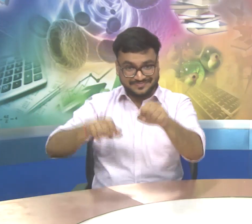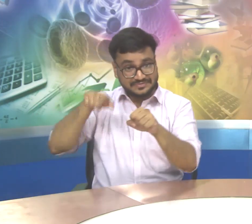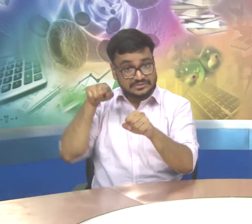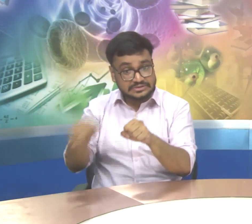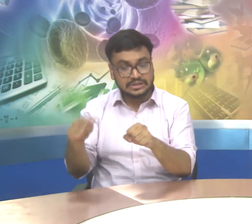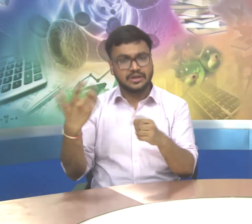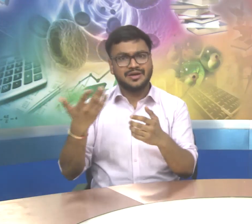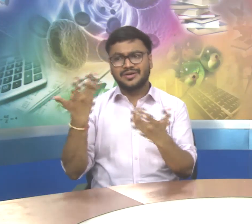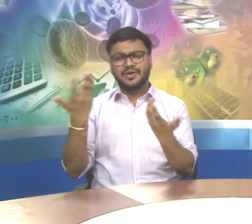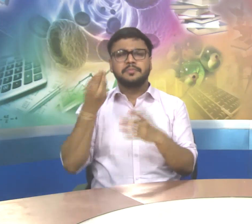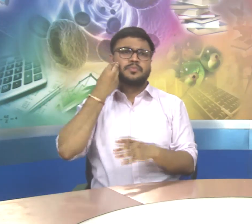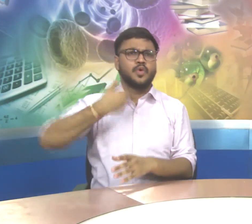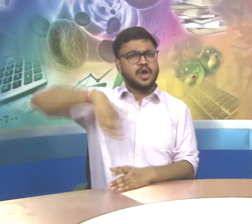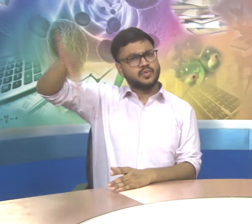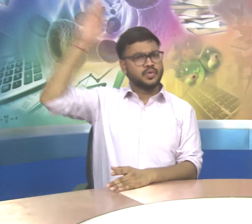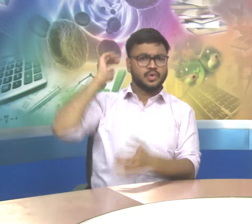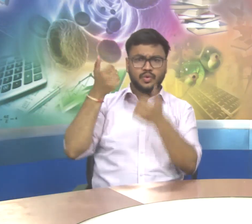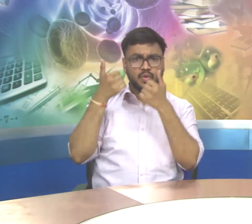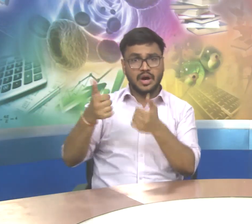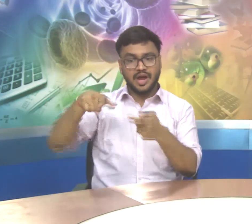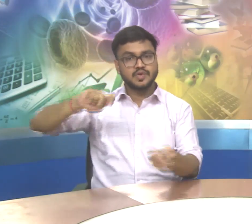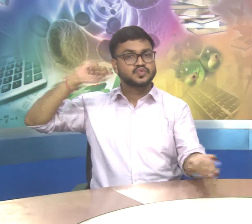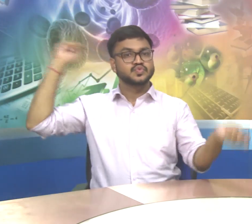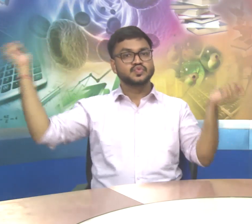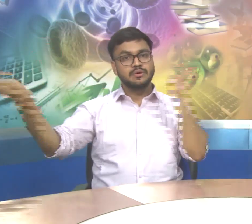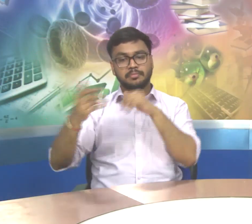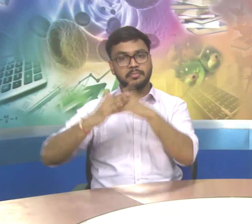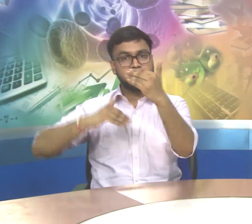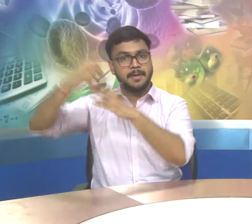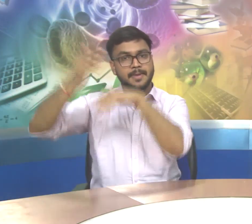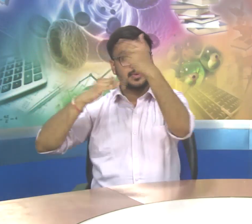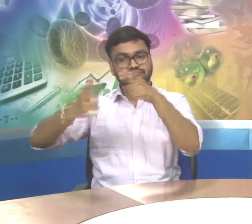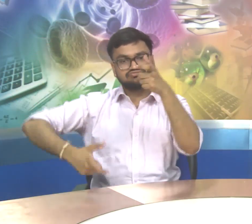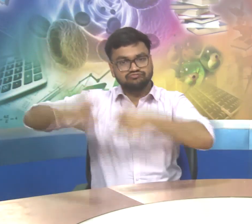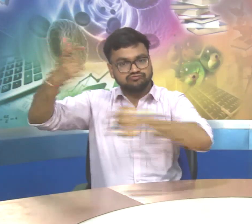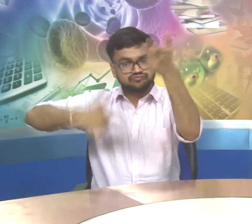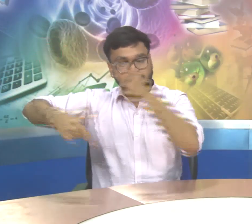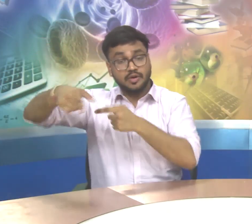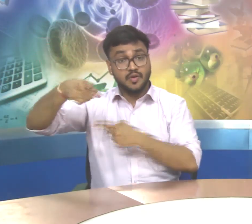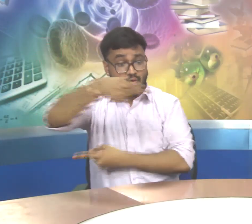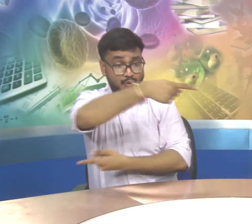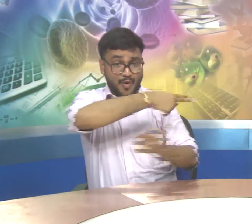plastic and pollution from homes, factories and vehicles.